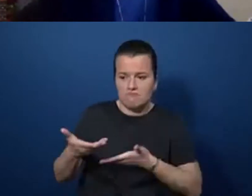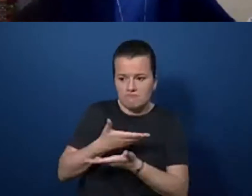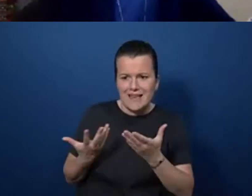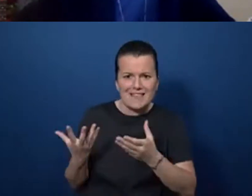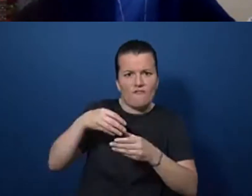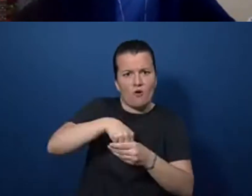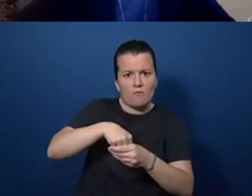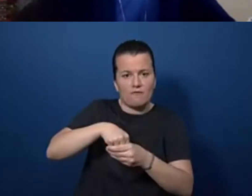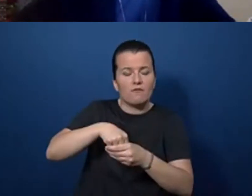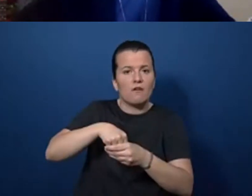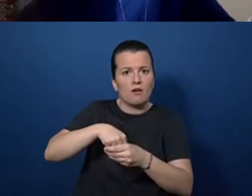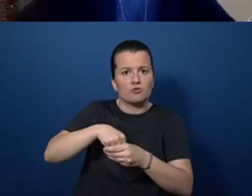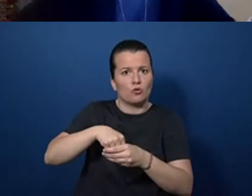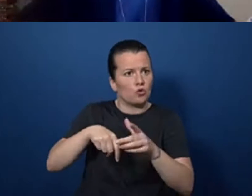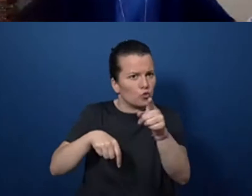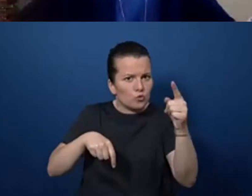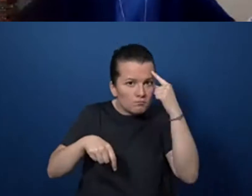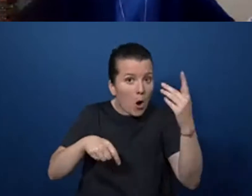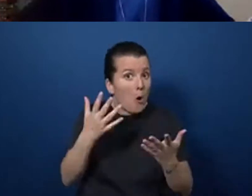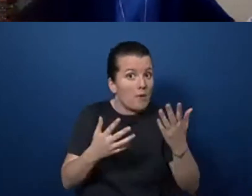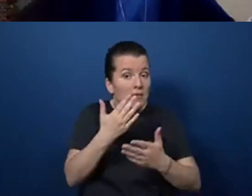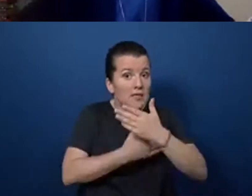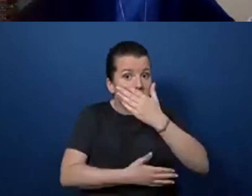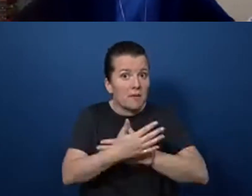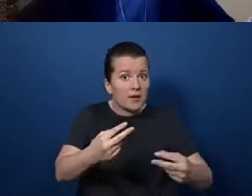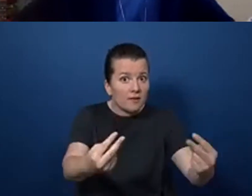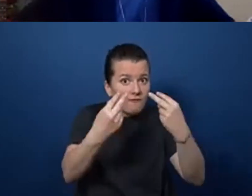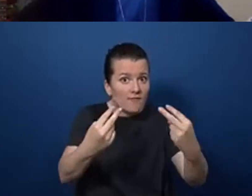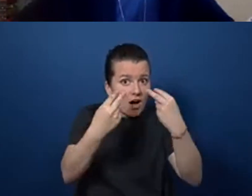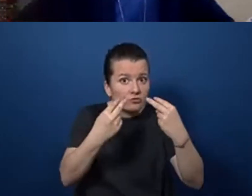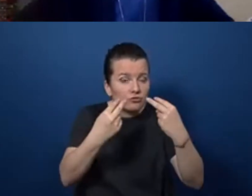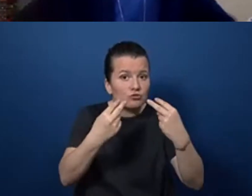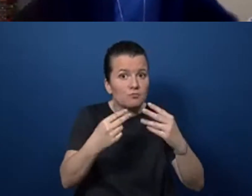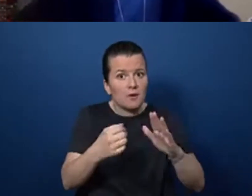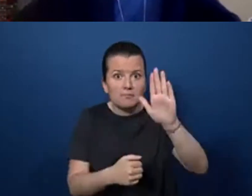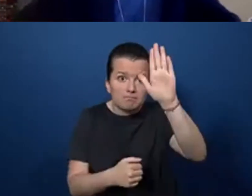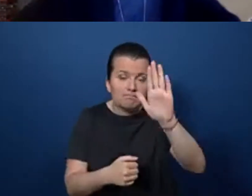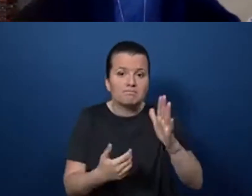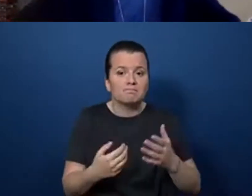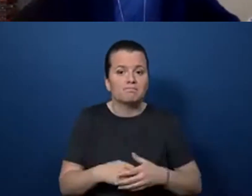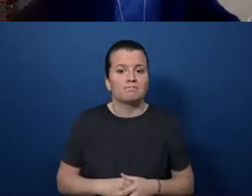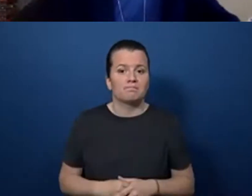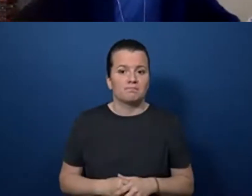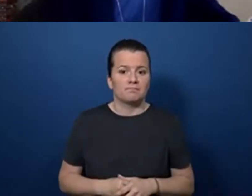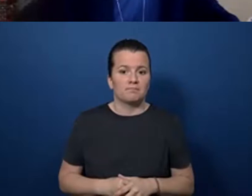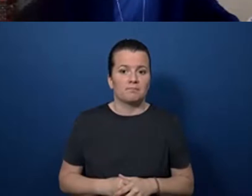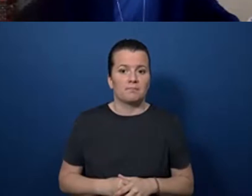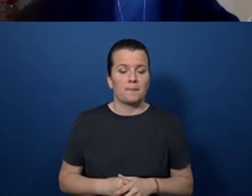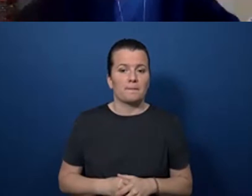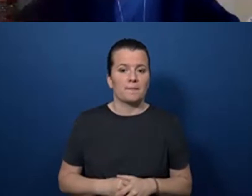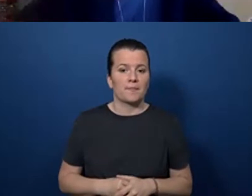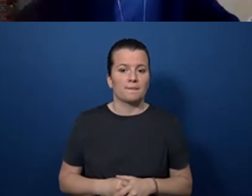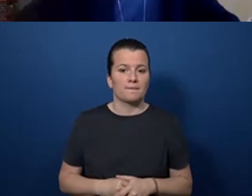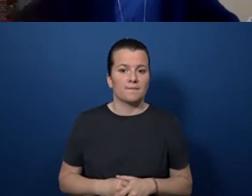there are young people with disabilities who are involved, in this meeting and who would like to